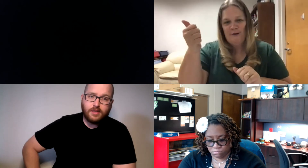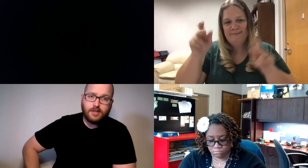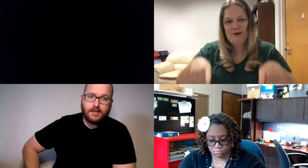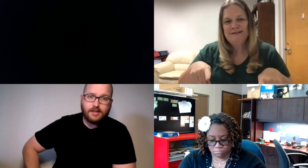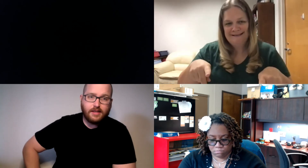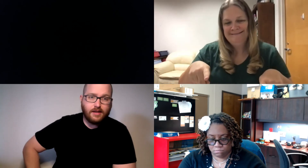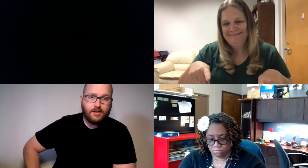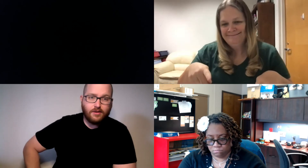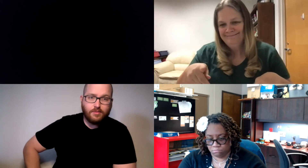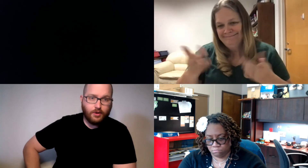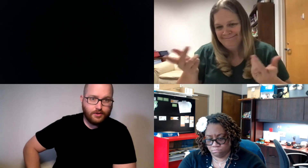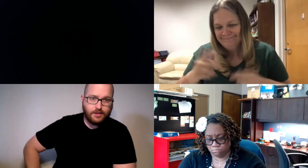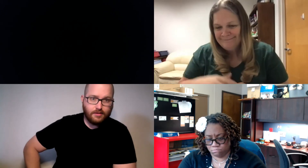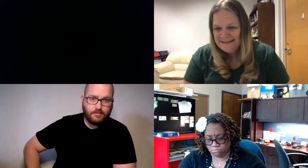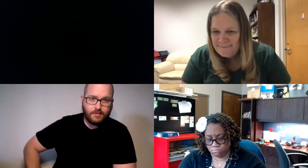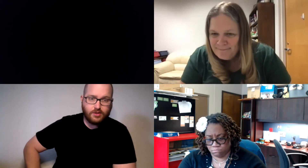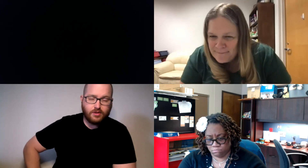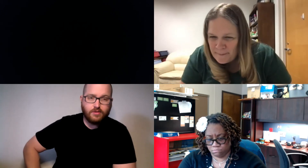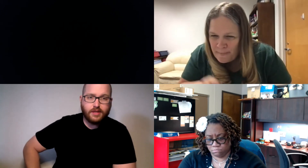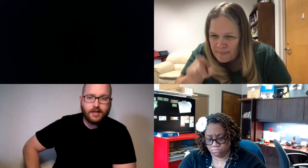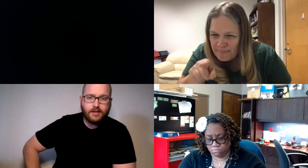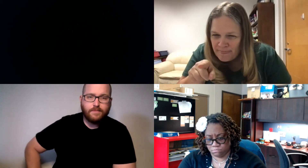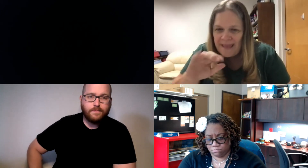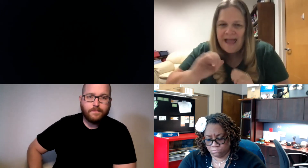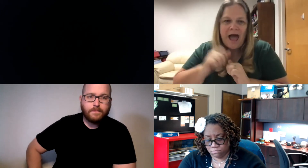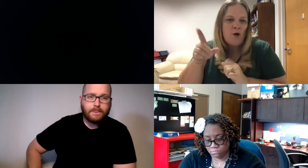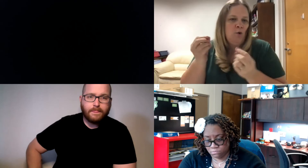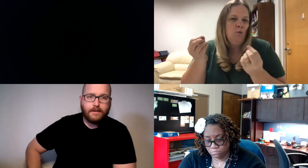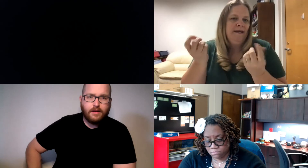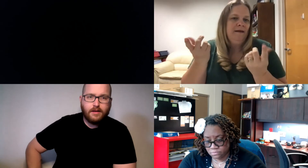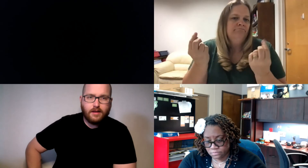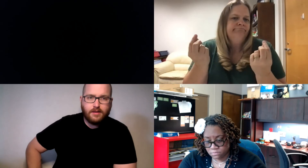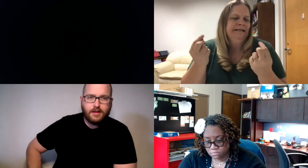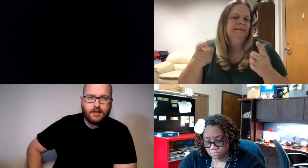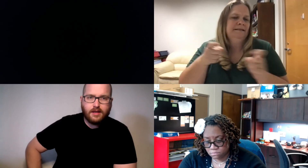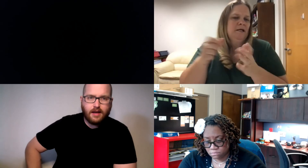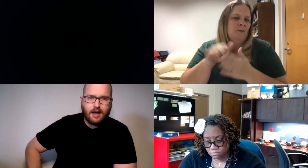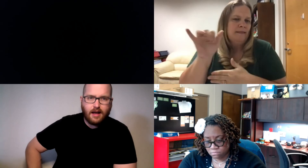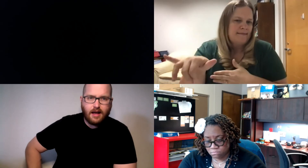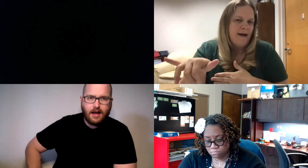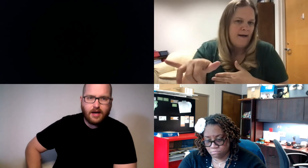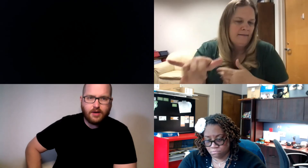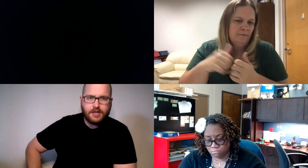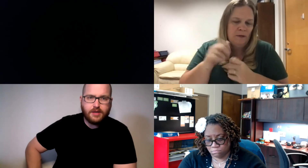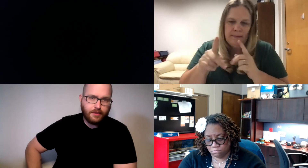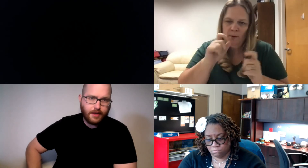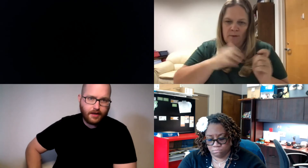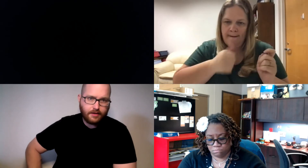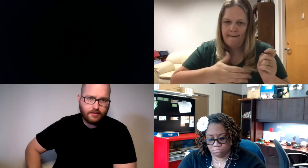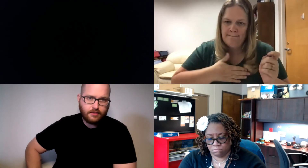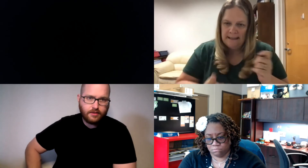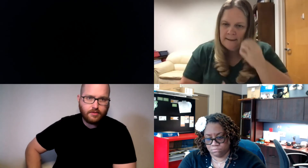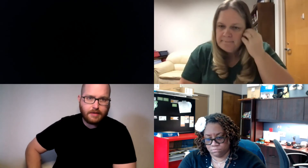I mean, as any other person may struggle with that. And then how do we deal with